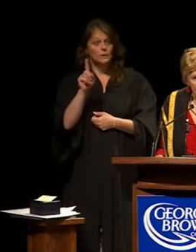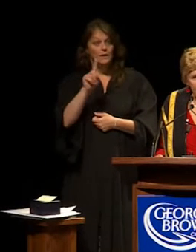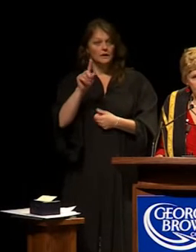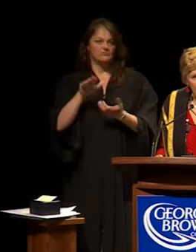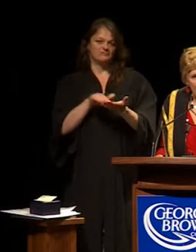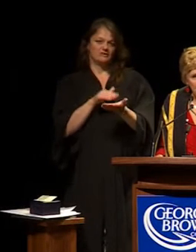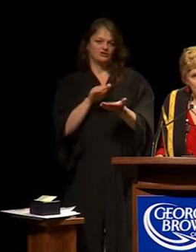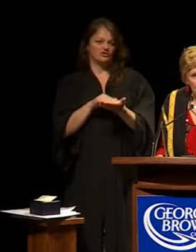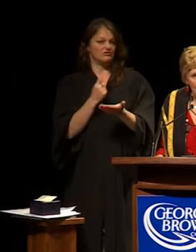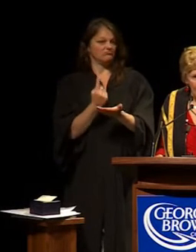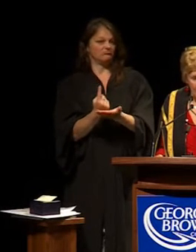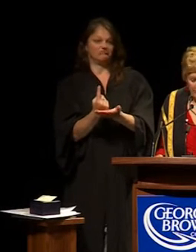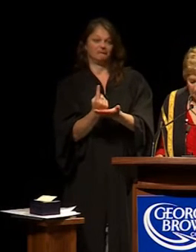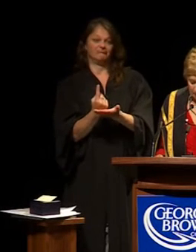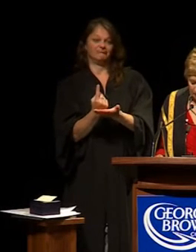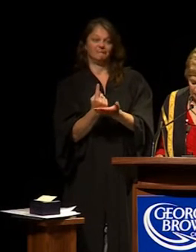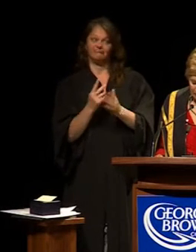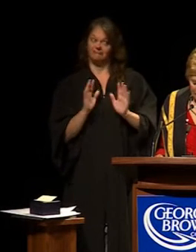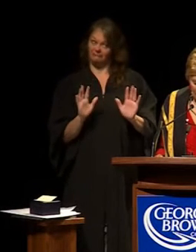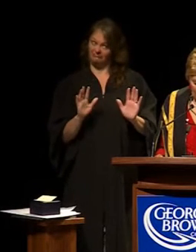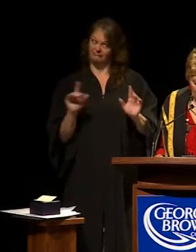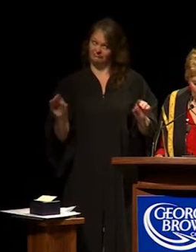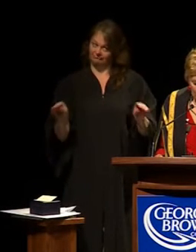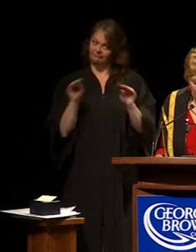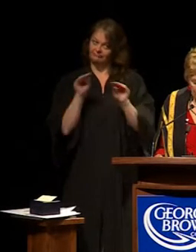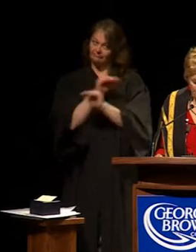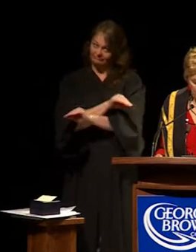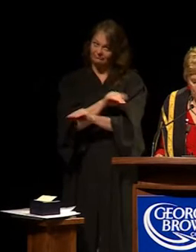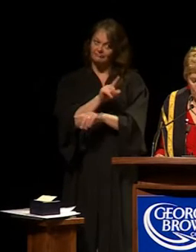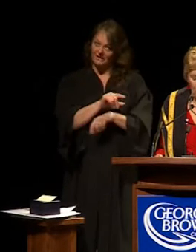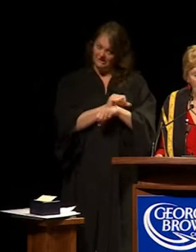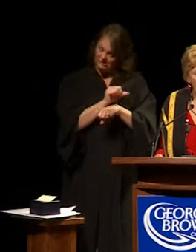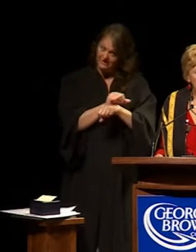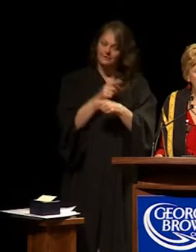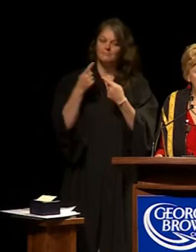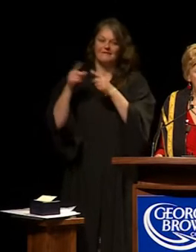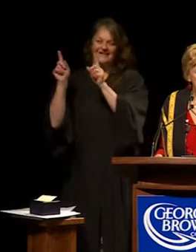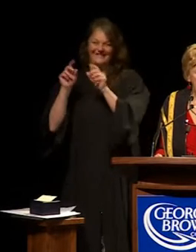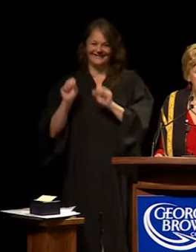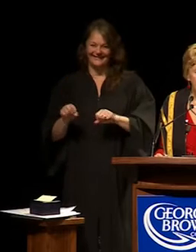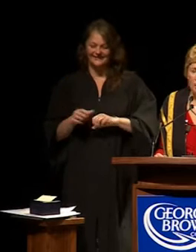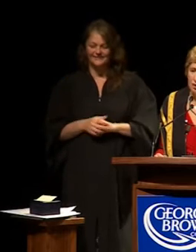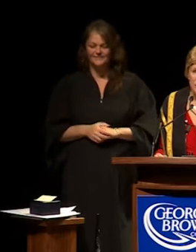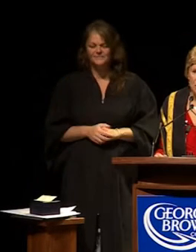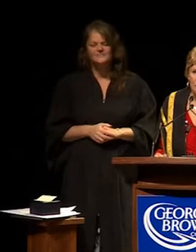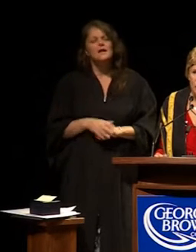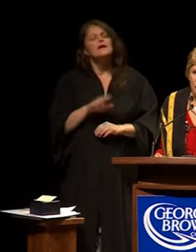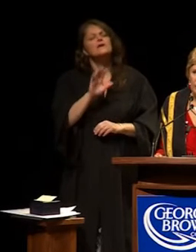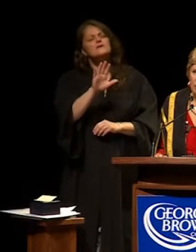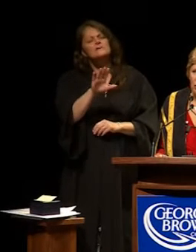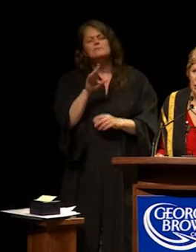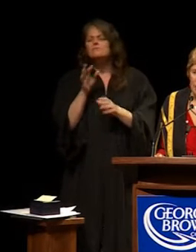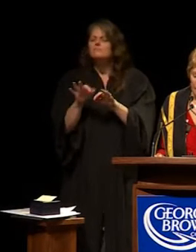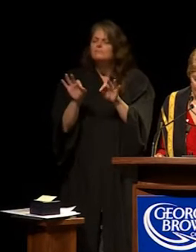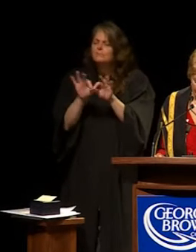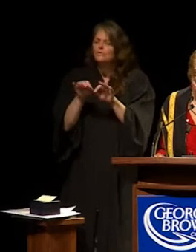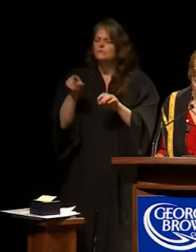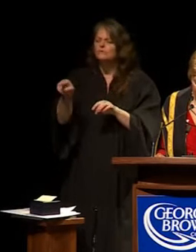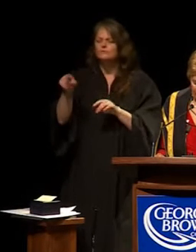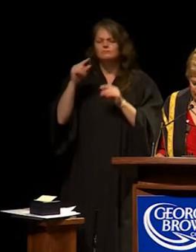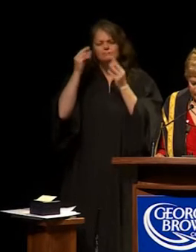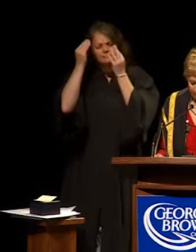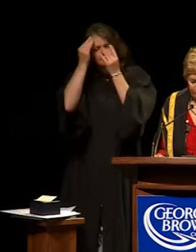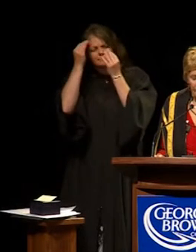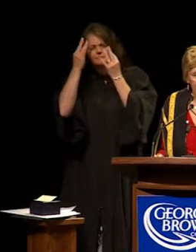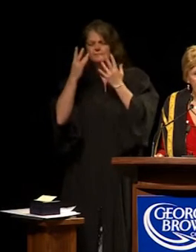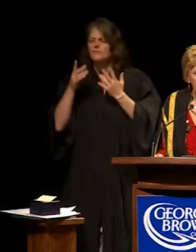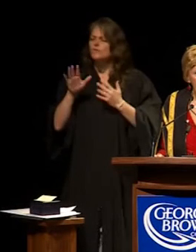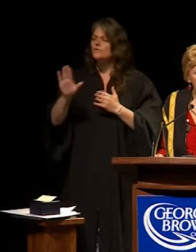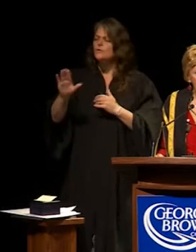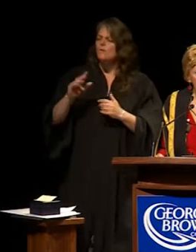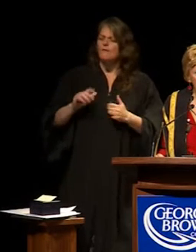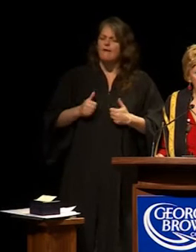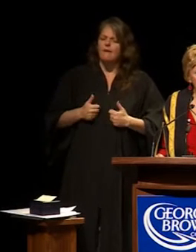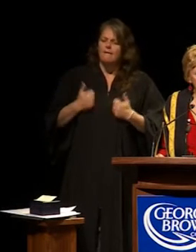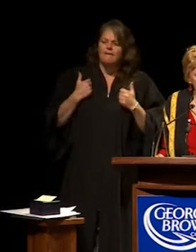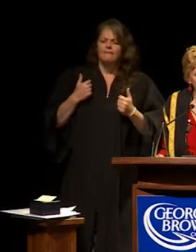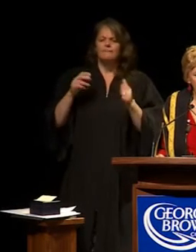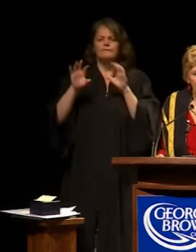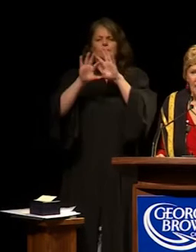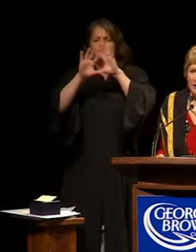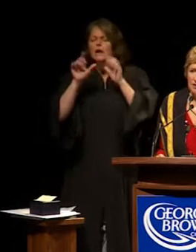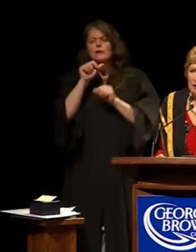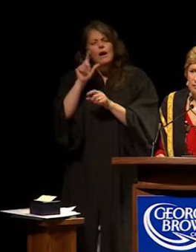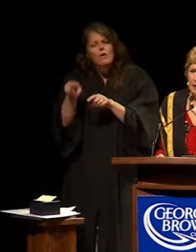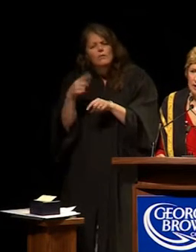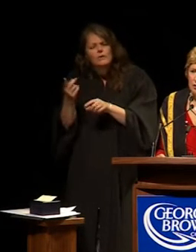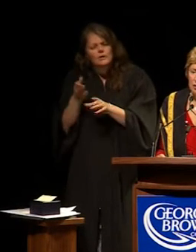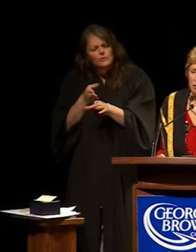How, if you had your way, what would you want out of life? Not just out of a career, but out of life. And think